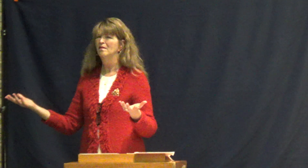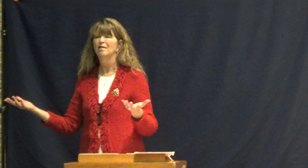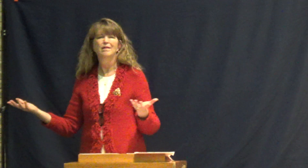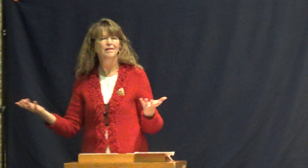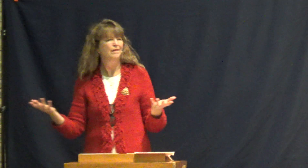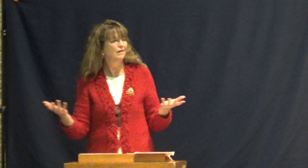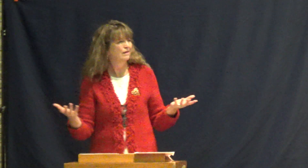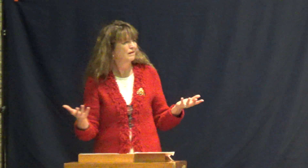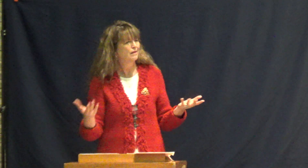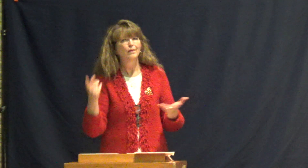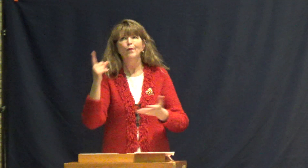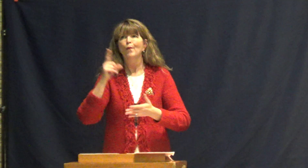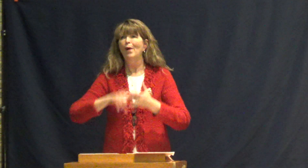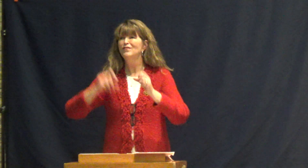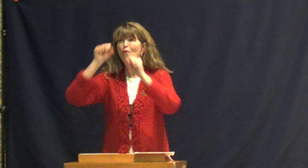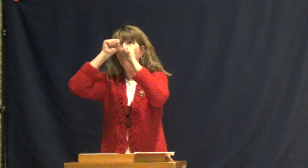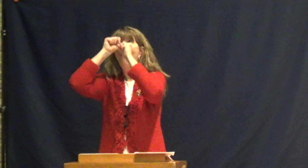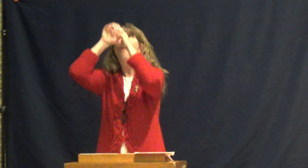But